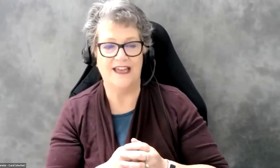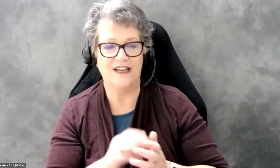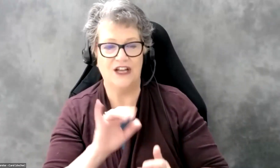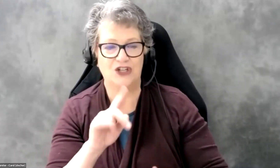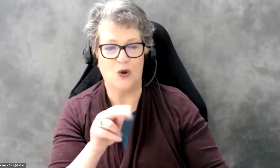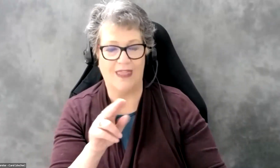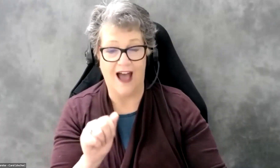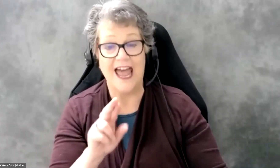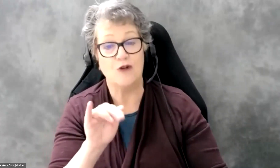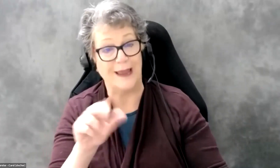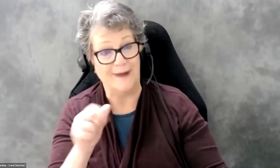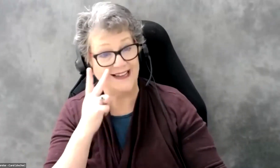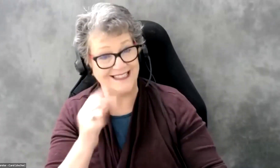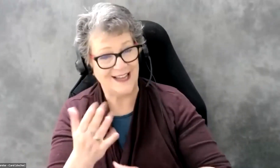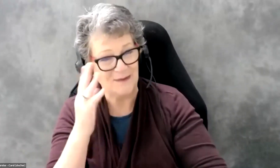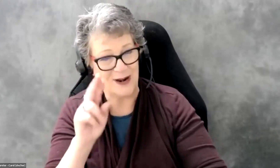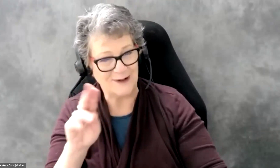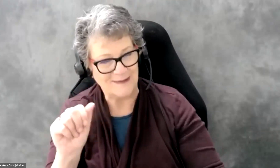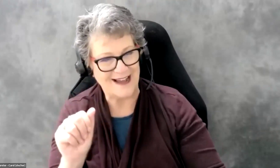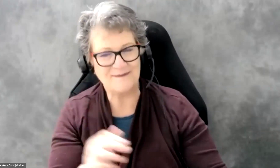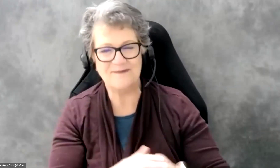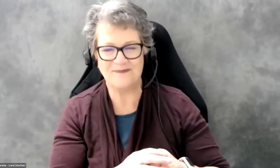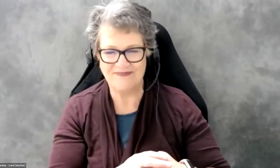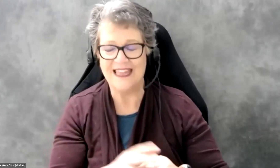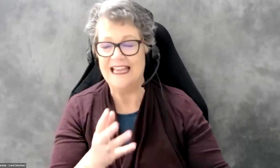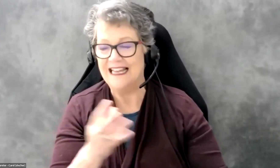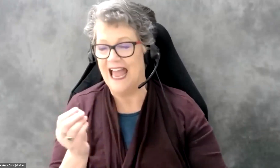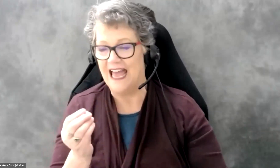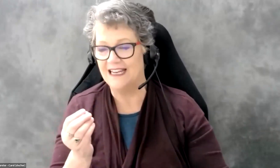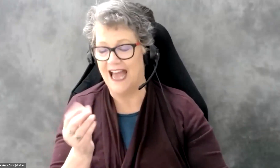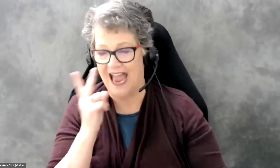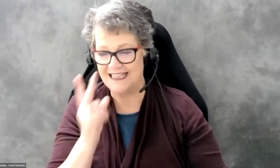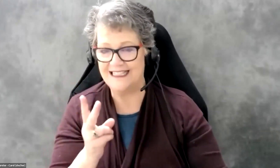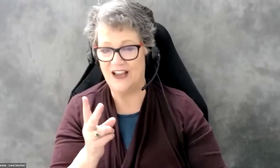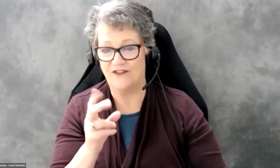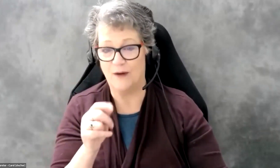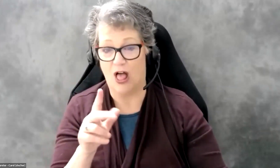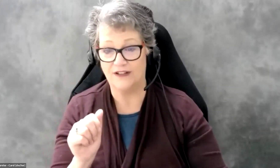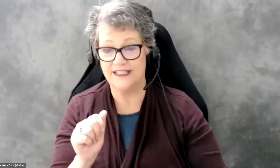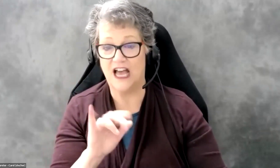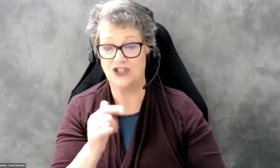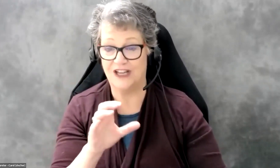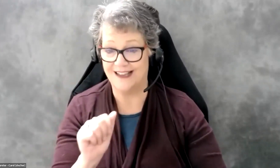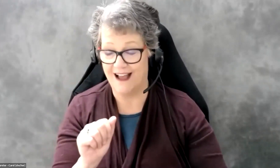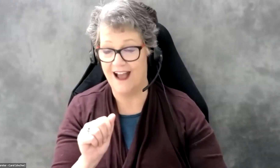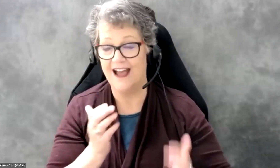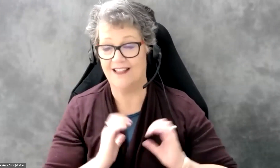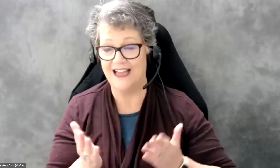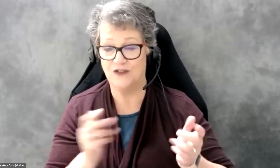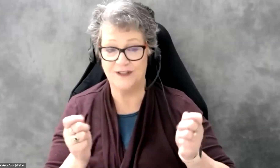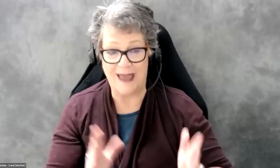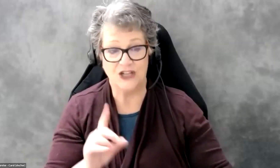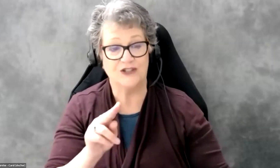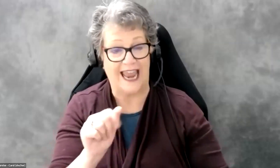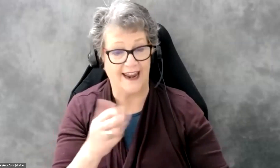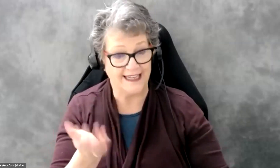see Rima this morning. Good morning, Rima. And let's see, I see from Alta, Jessica, another one of service coordinators, client services manager, Dana